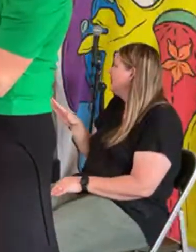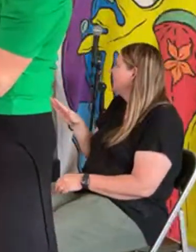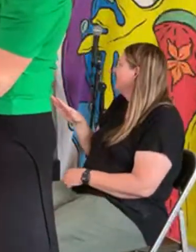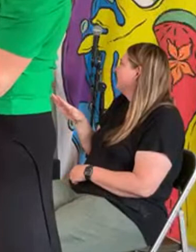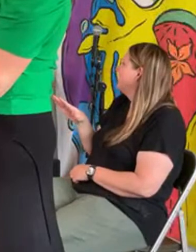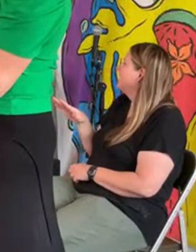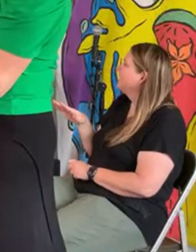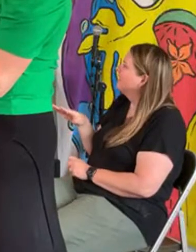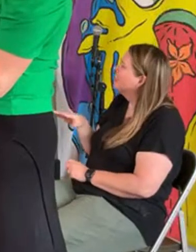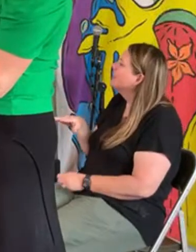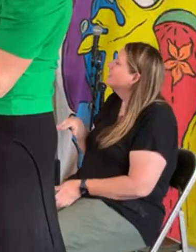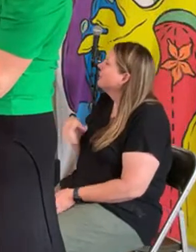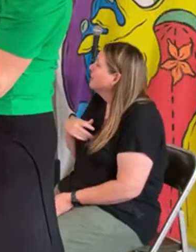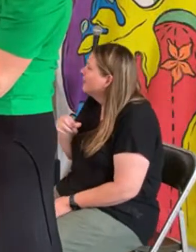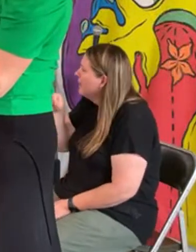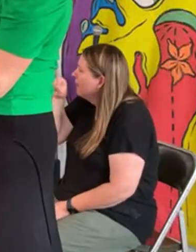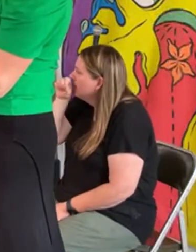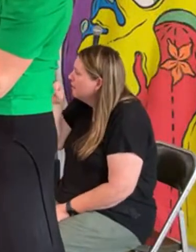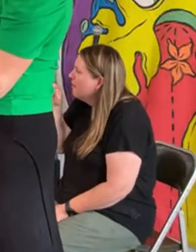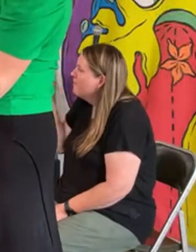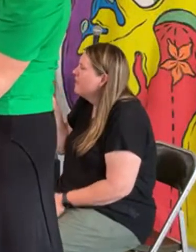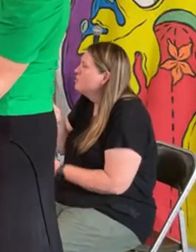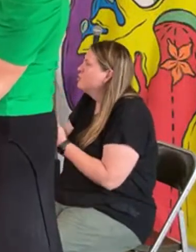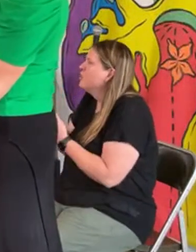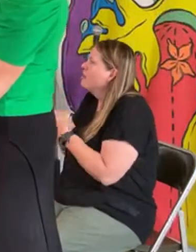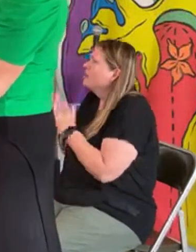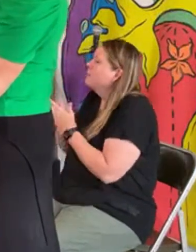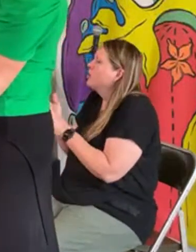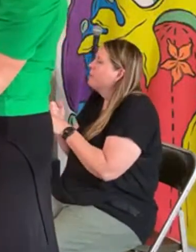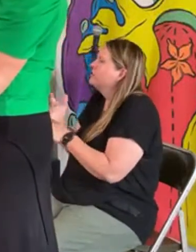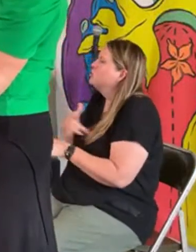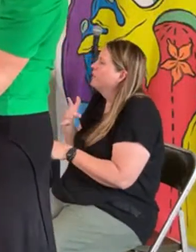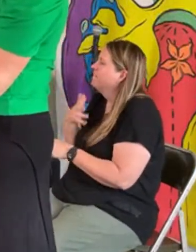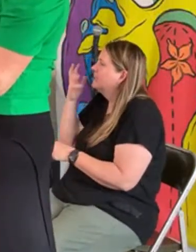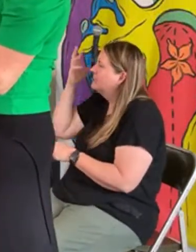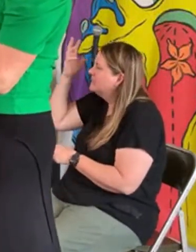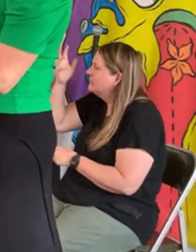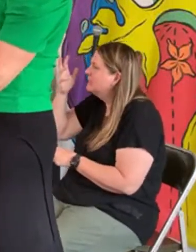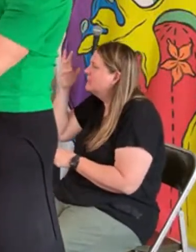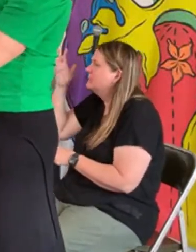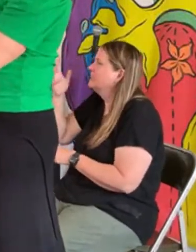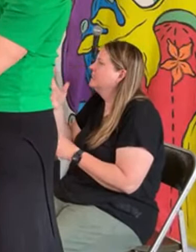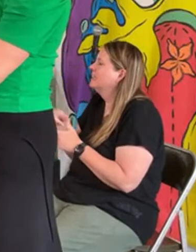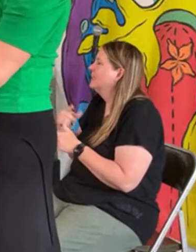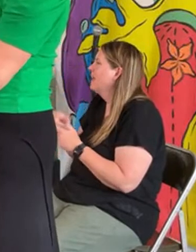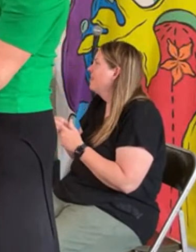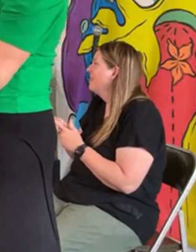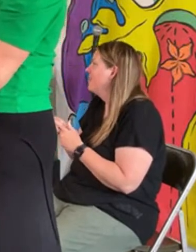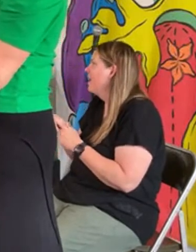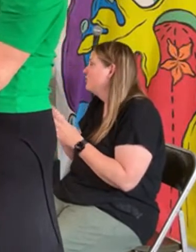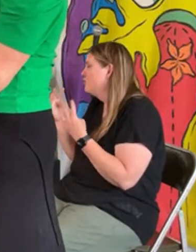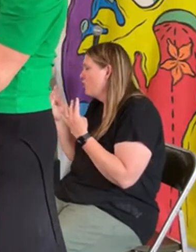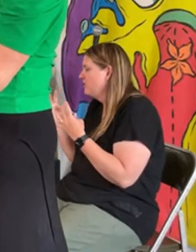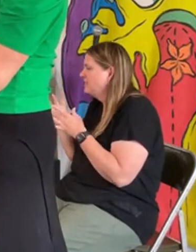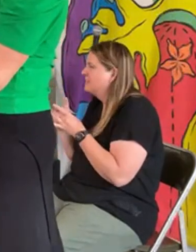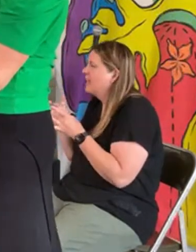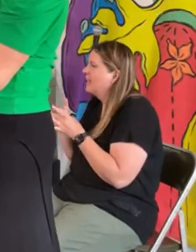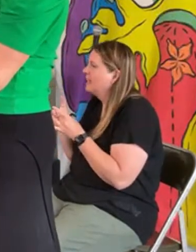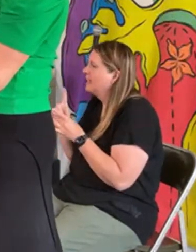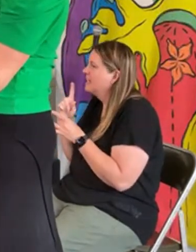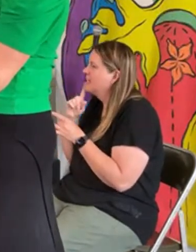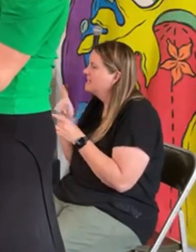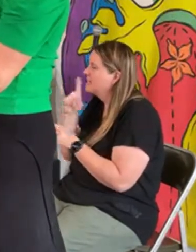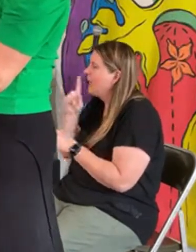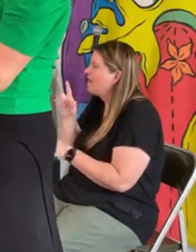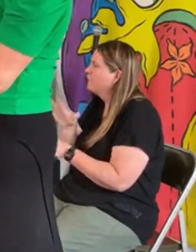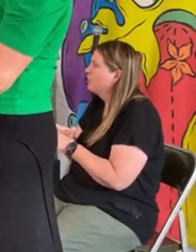I love that you wrote that the book made you feel dizzy. And Ben, drawing attention to you, said that it's an